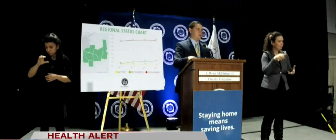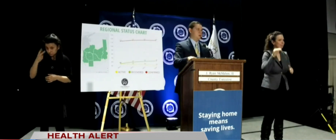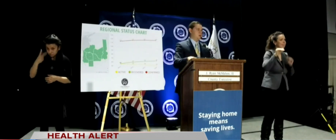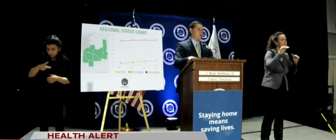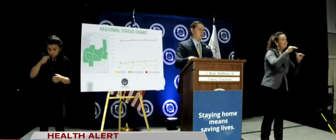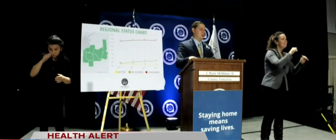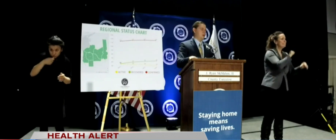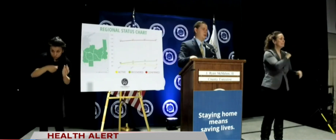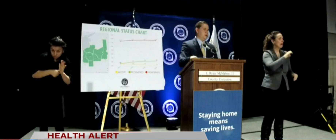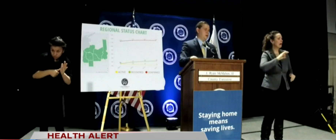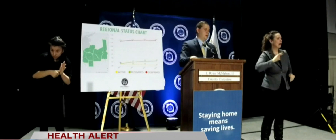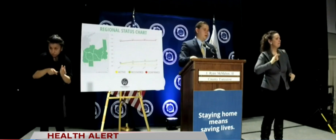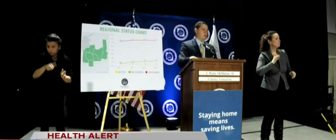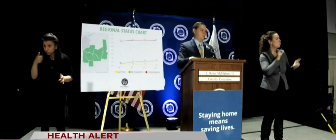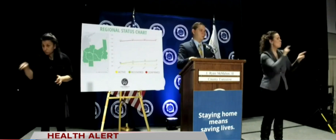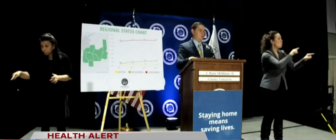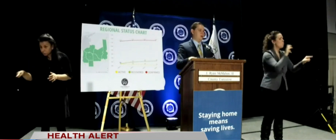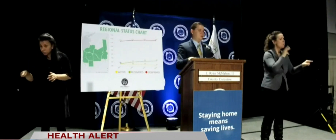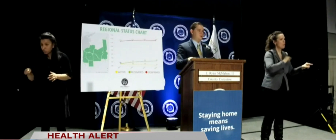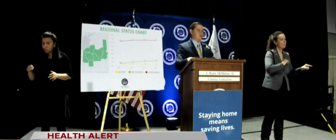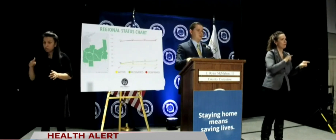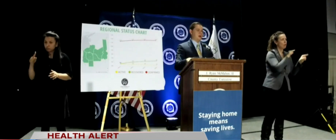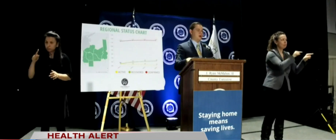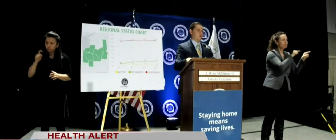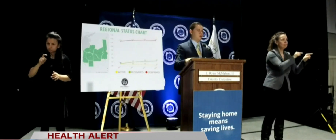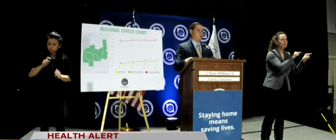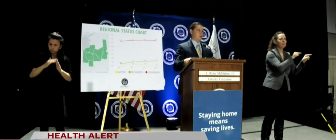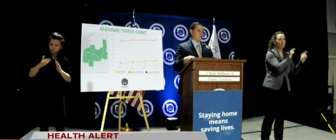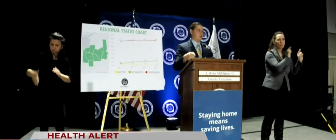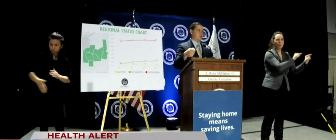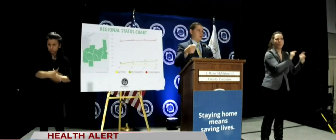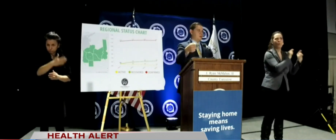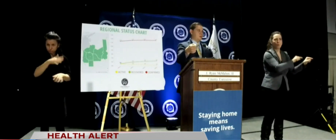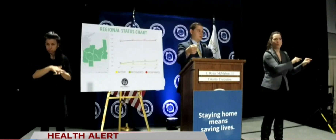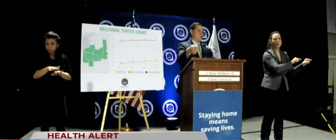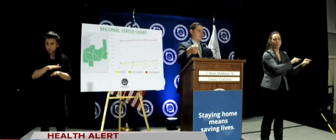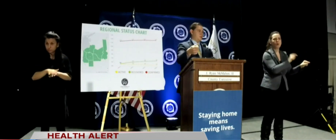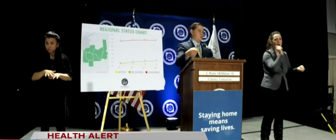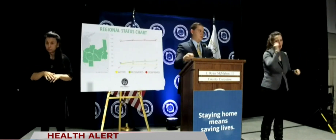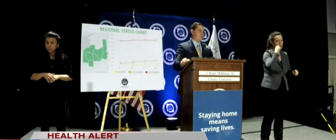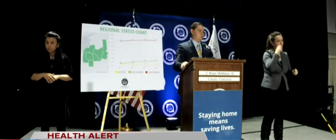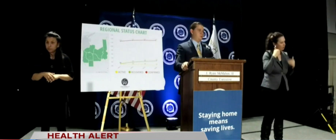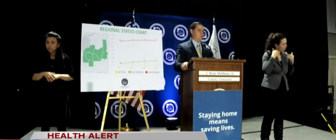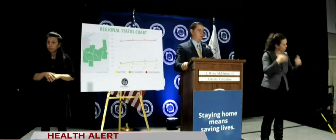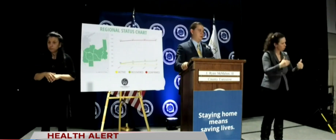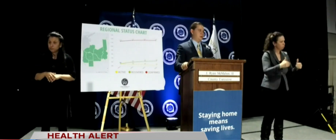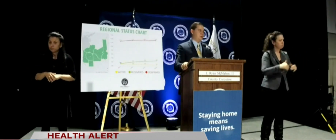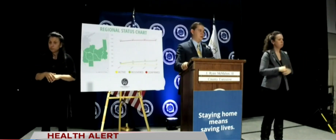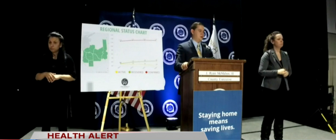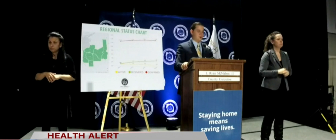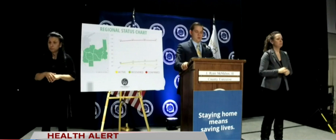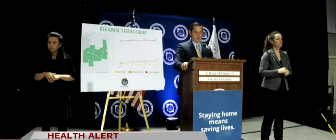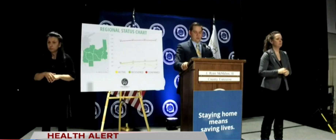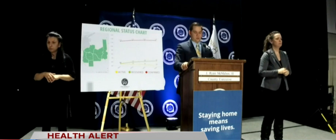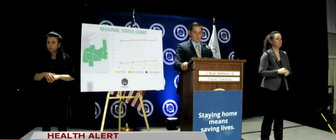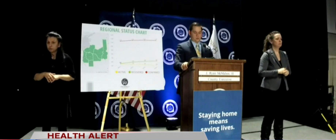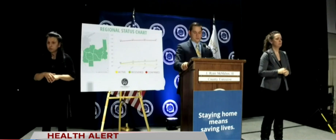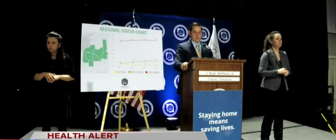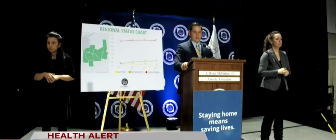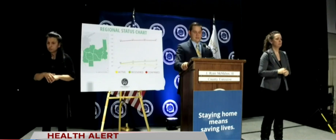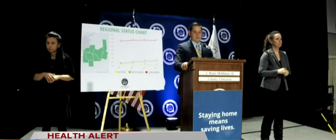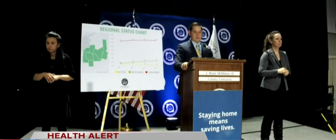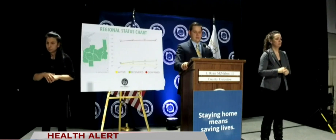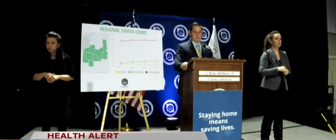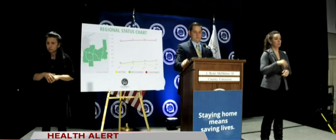and certainly we have Essentia Health going into assisted living facilities and doing the tests there. So we'll